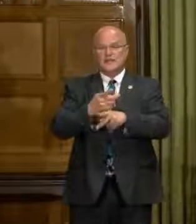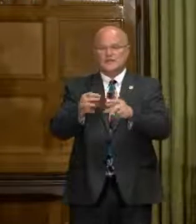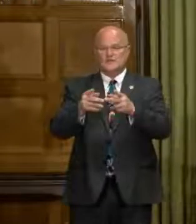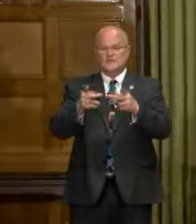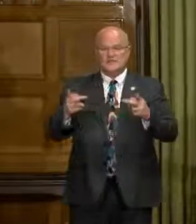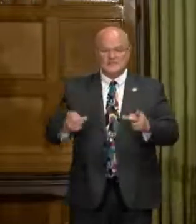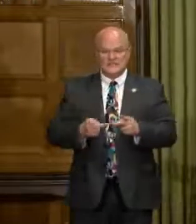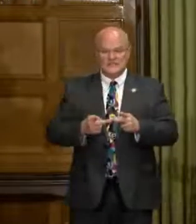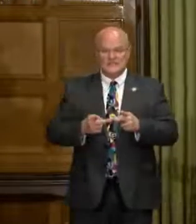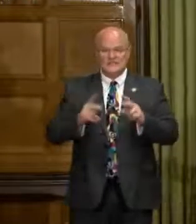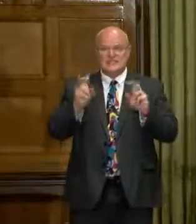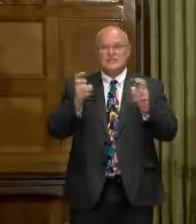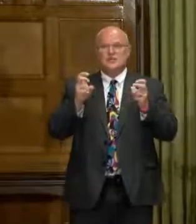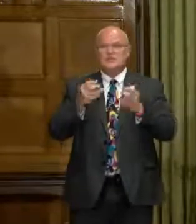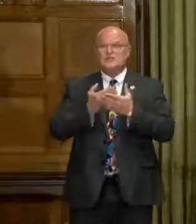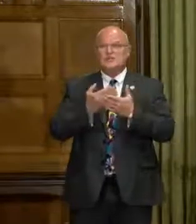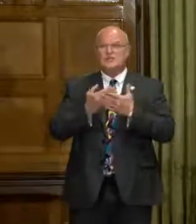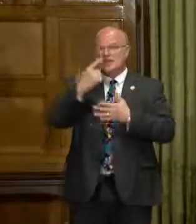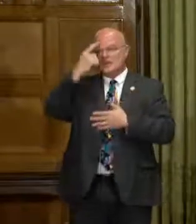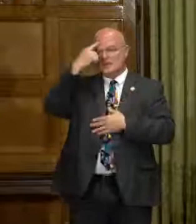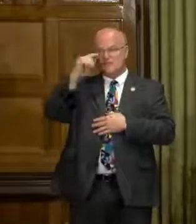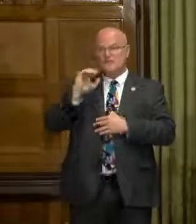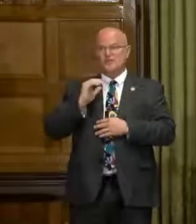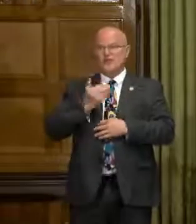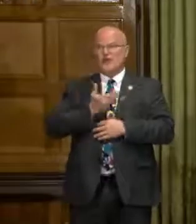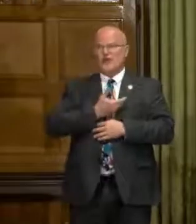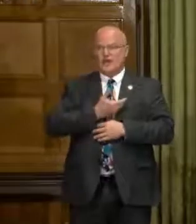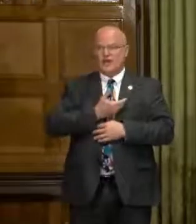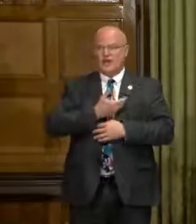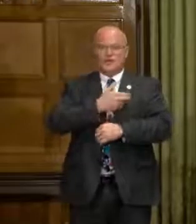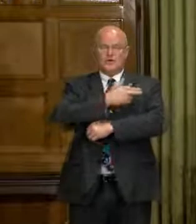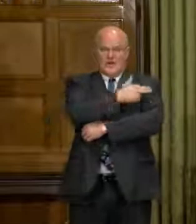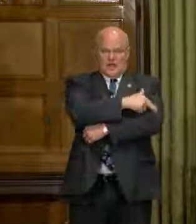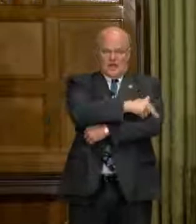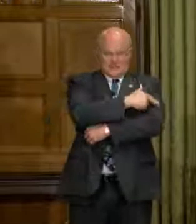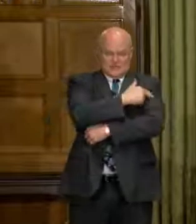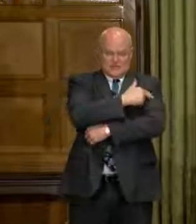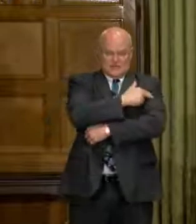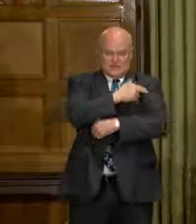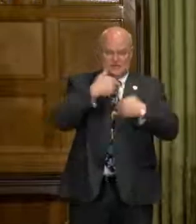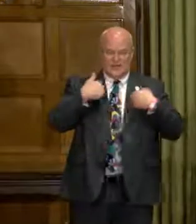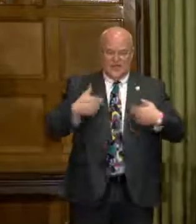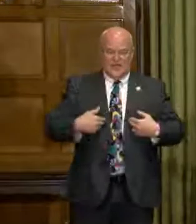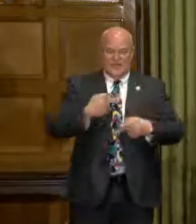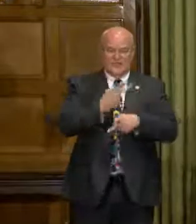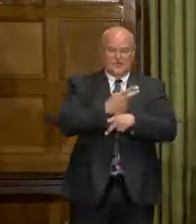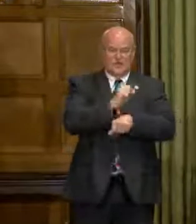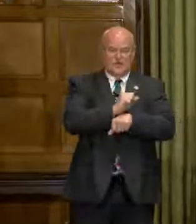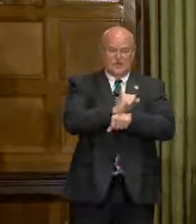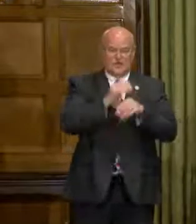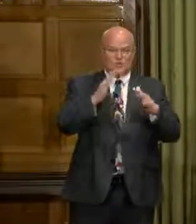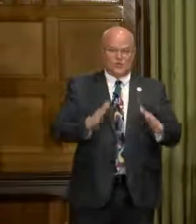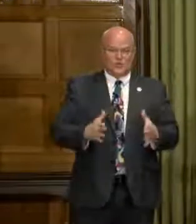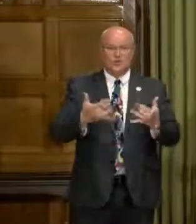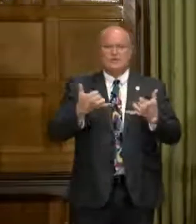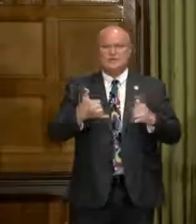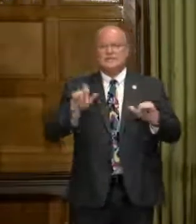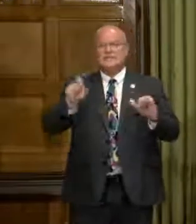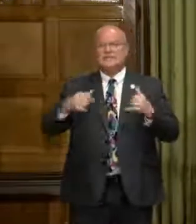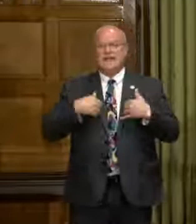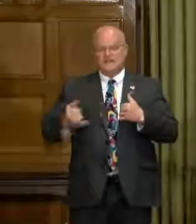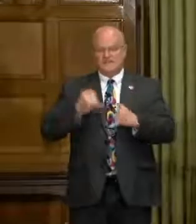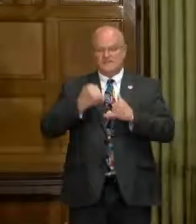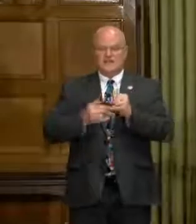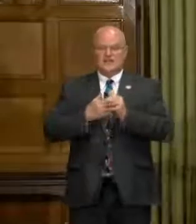facilities. In terms of the money for our hospital healthcare workers, we still have to have the